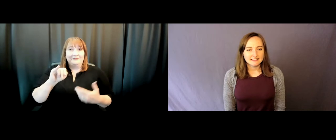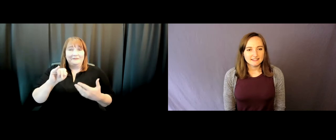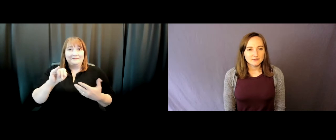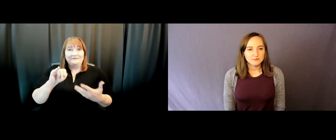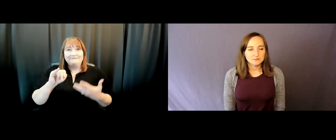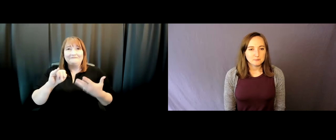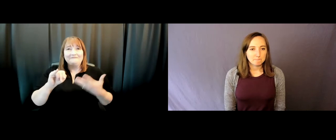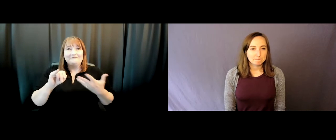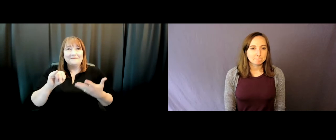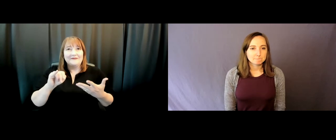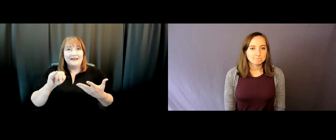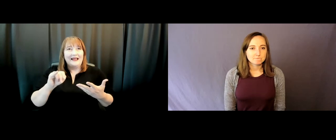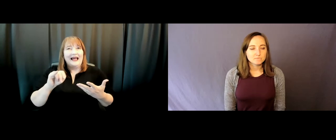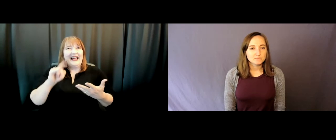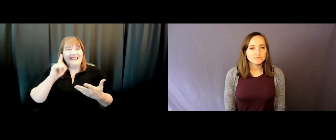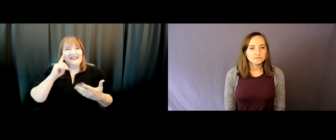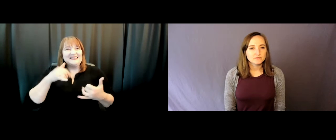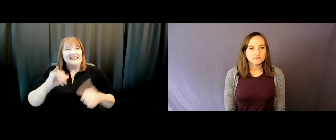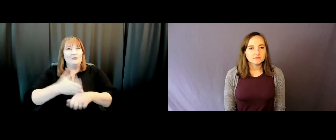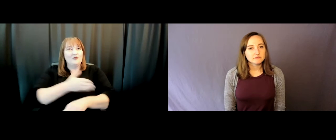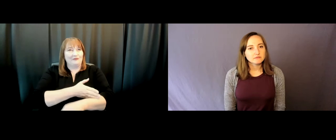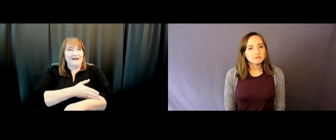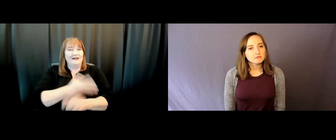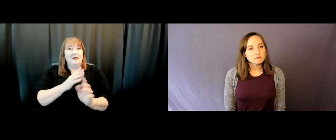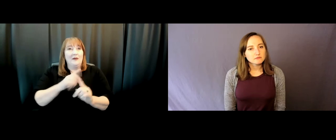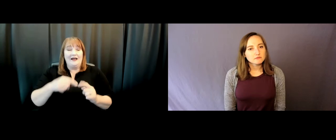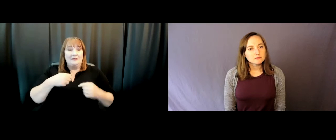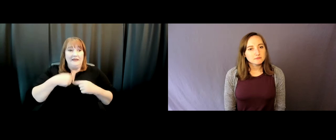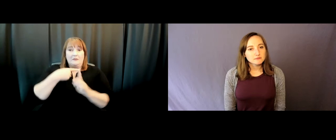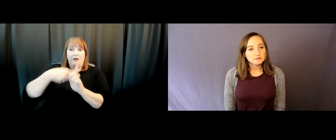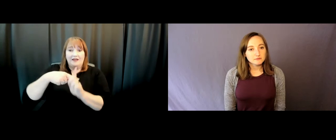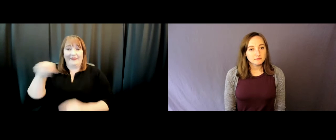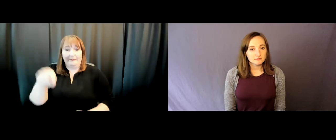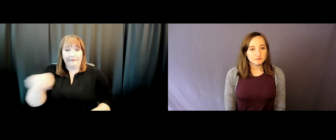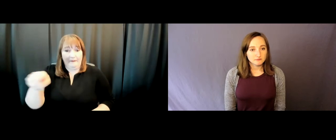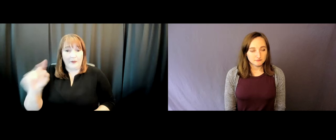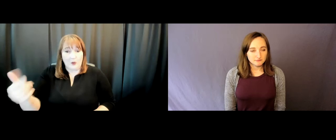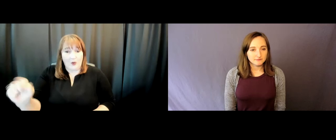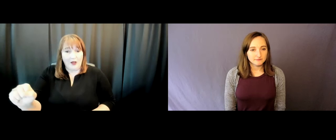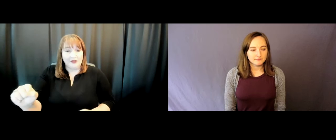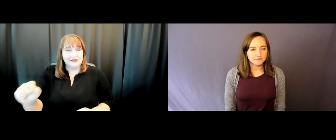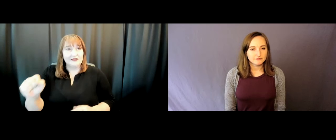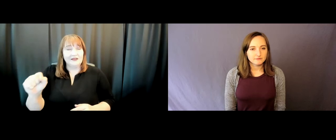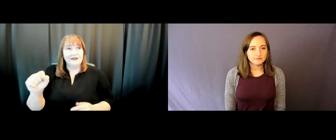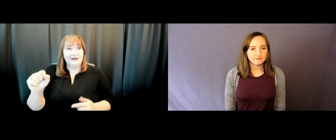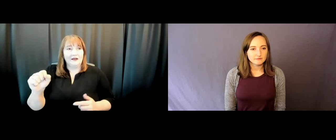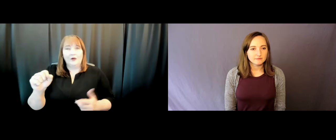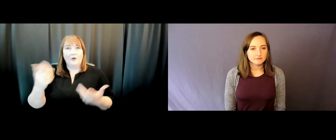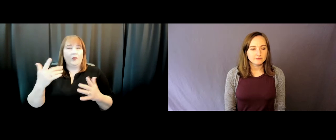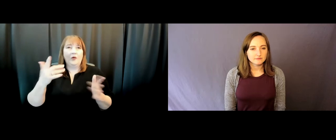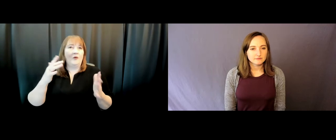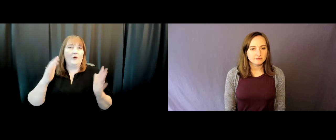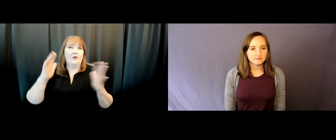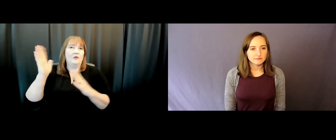there would still have been improvements. Having them go through it though, I think was kind of that it tipped it over the edge